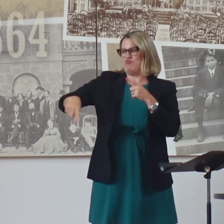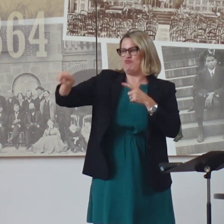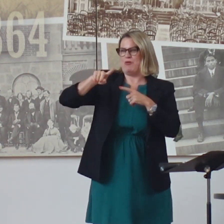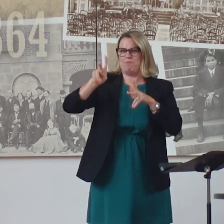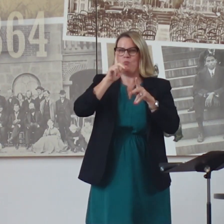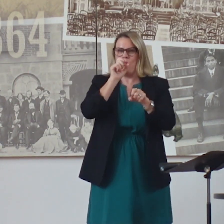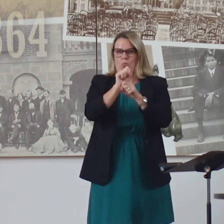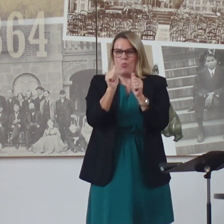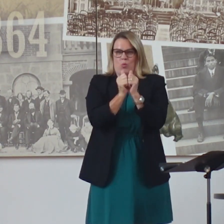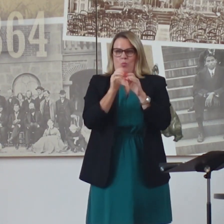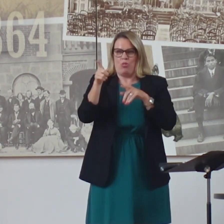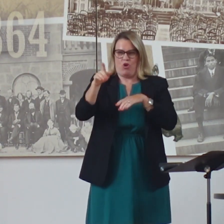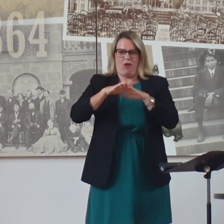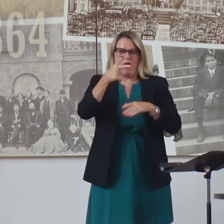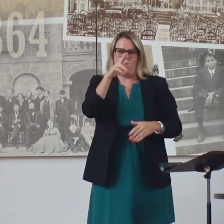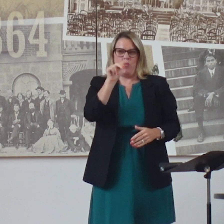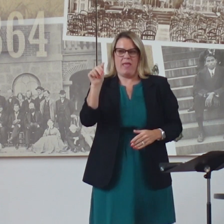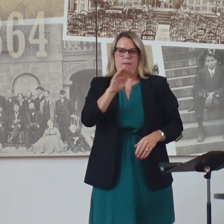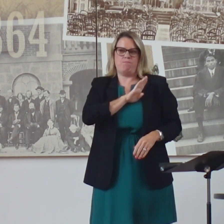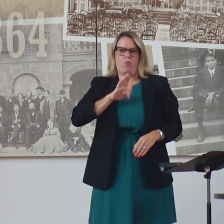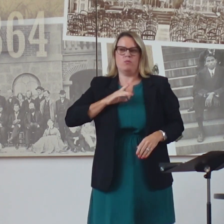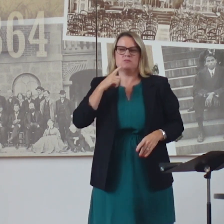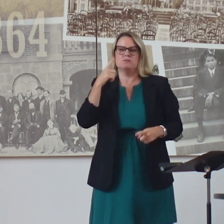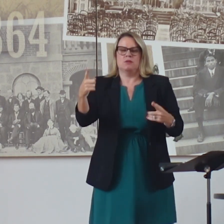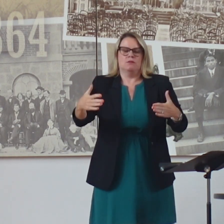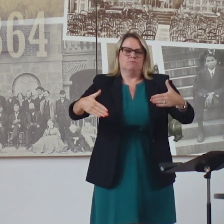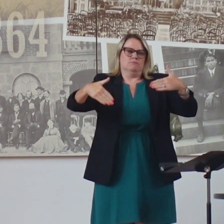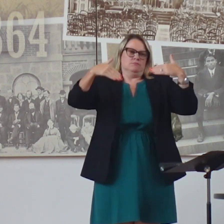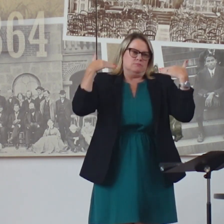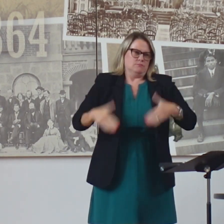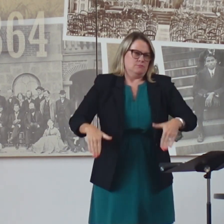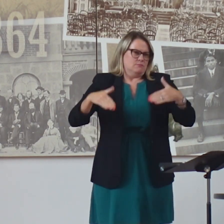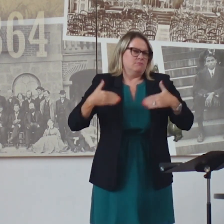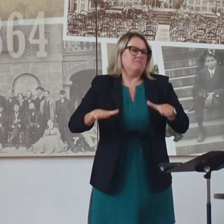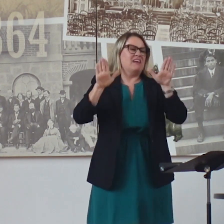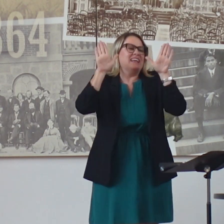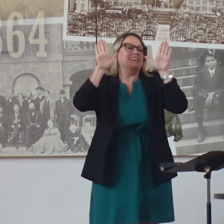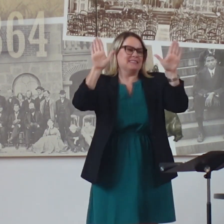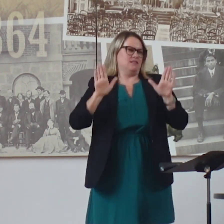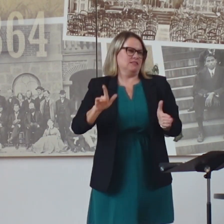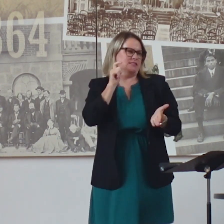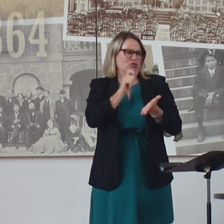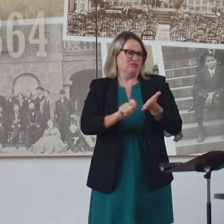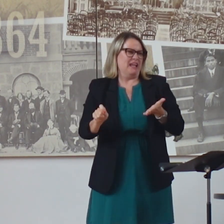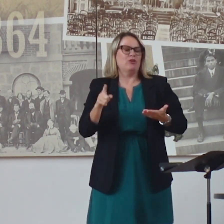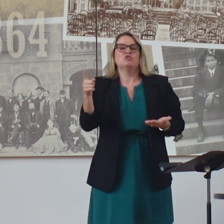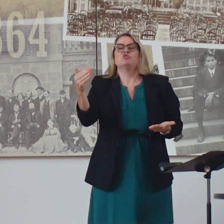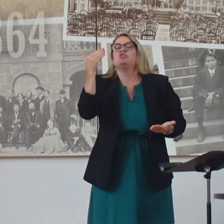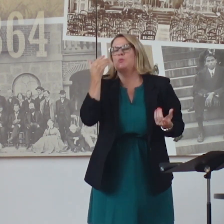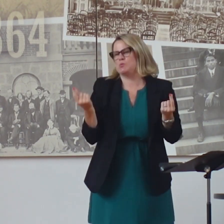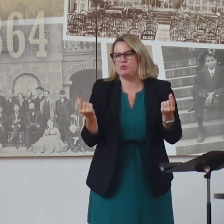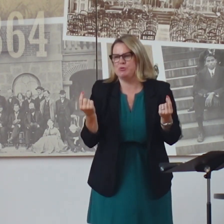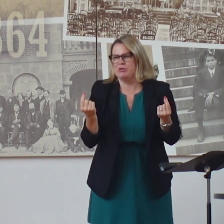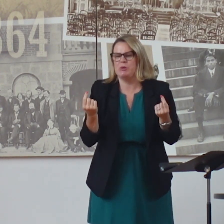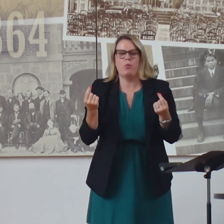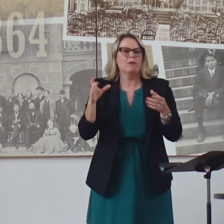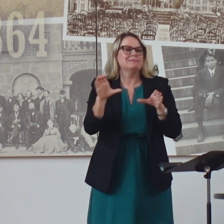2004. From my understanding from people that worked with her on GUAA, they all said that she was an